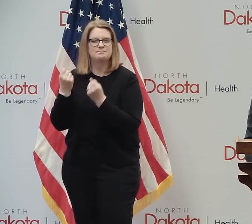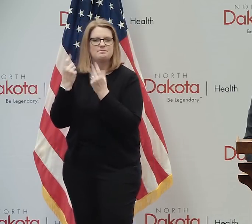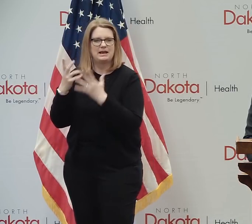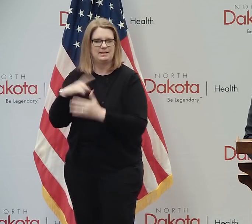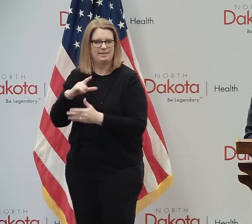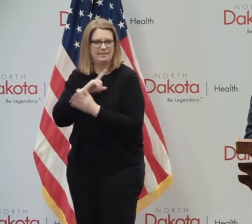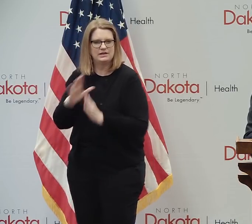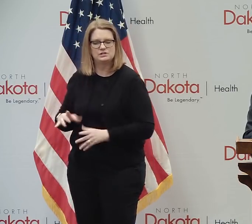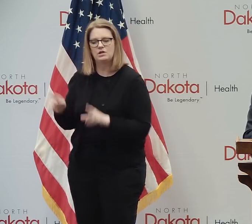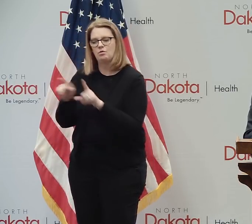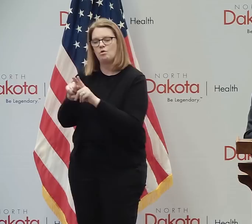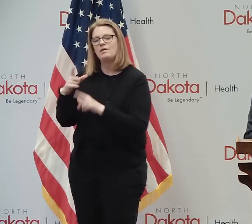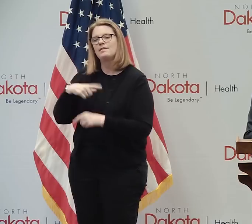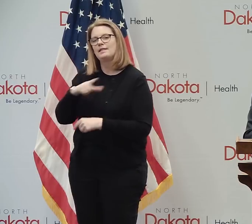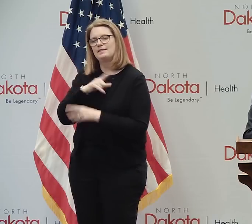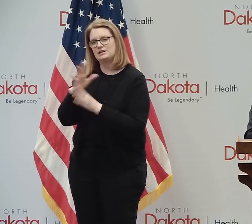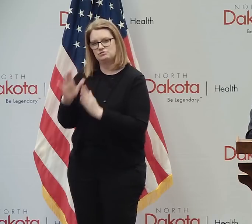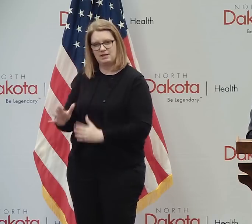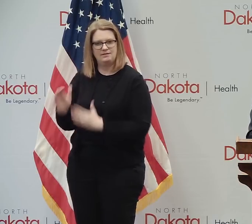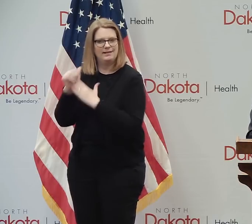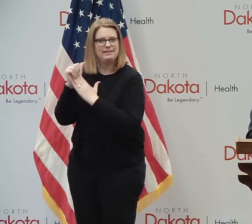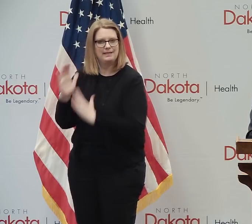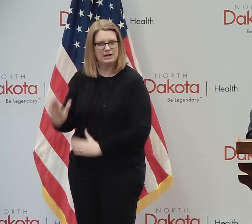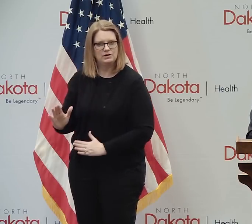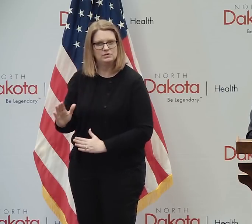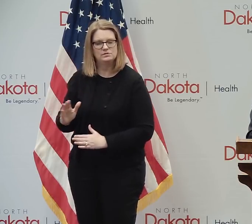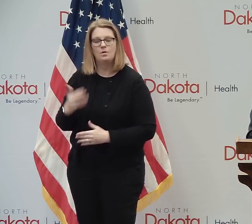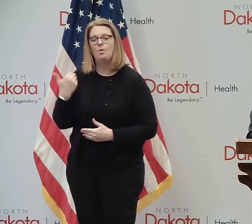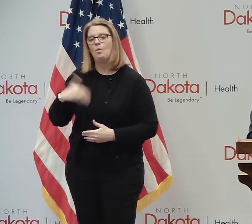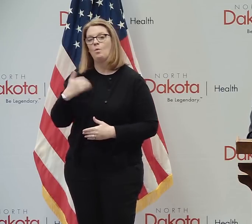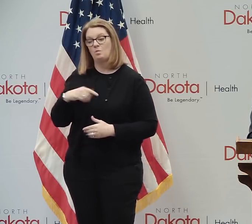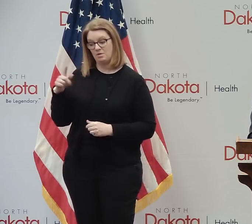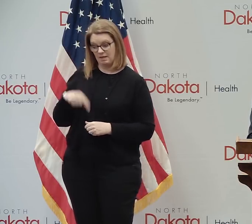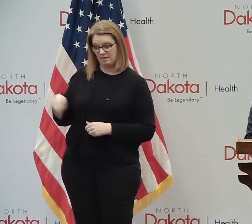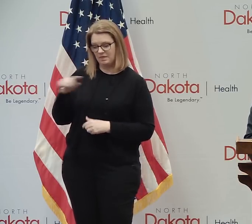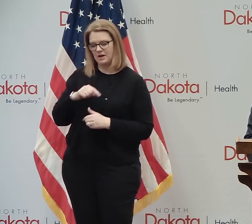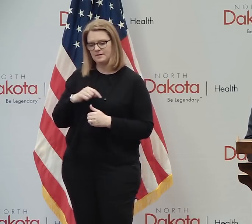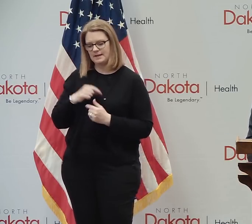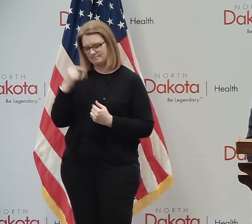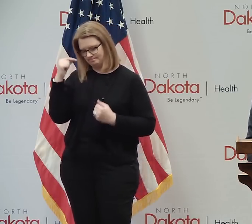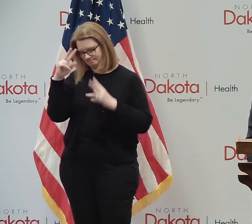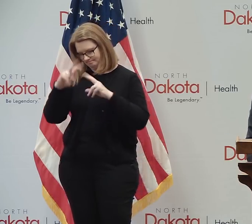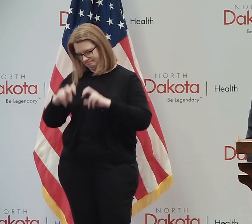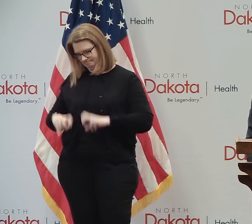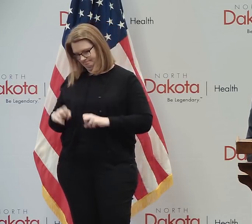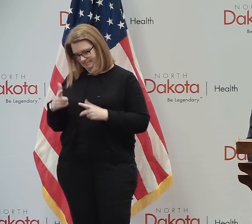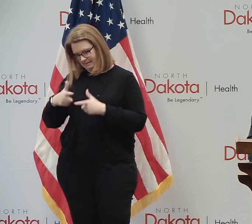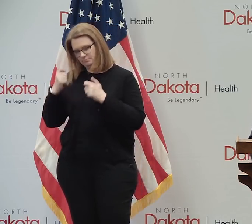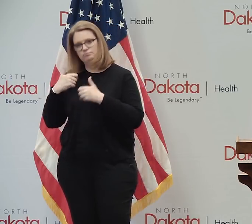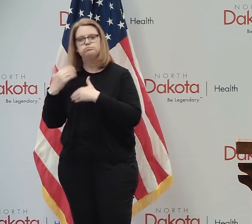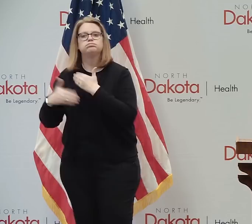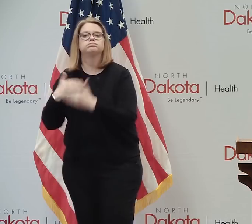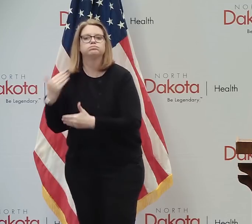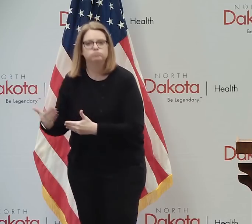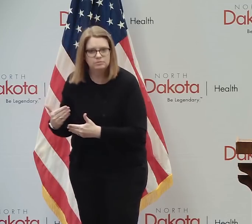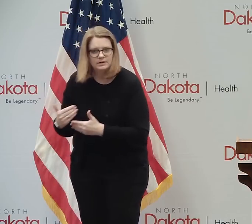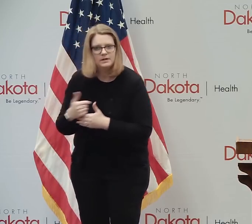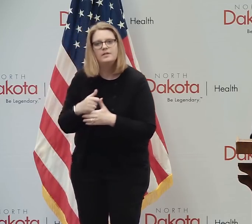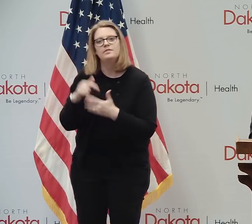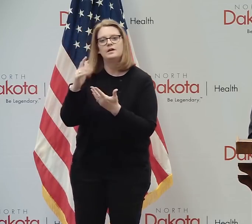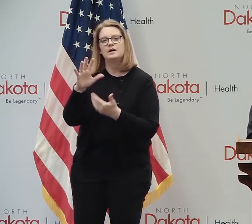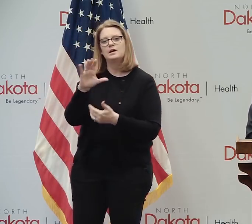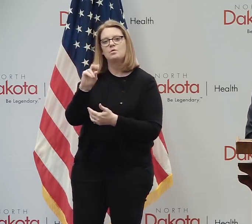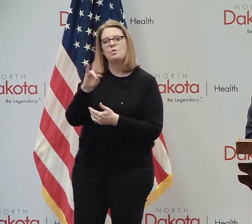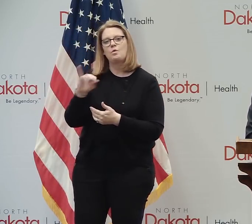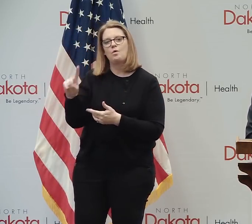the legislative leaders. Thank them for their fast action on moving through the coronavirus relief funds,